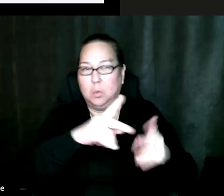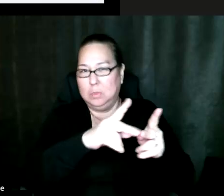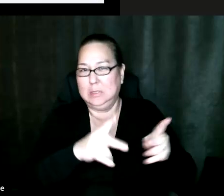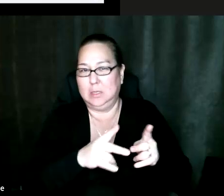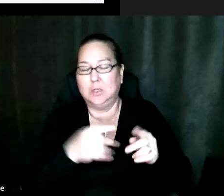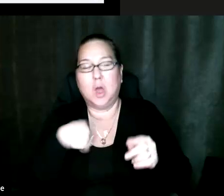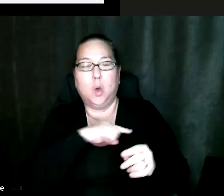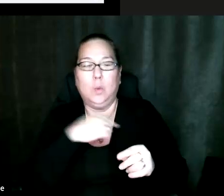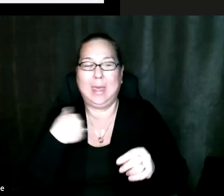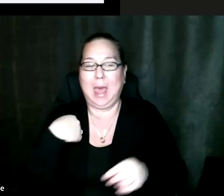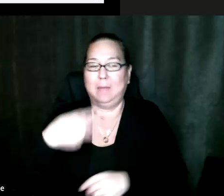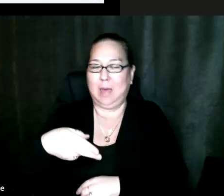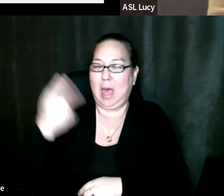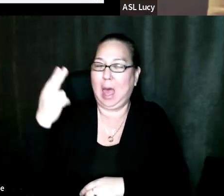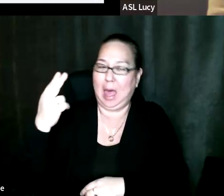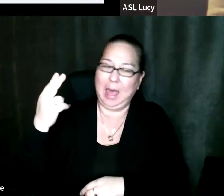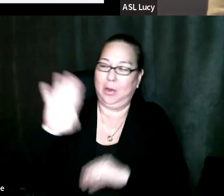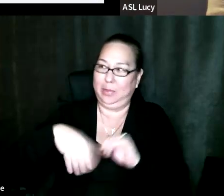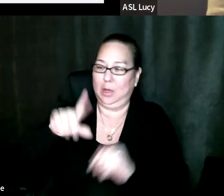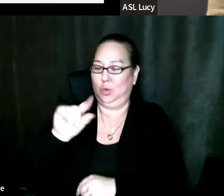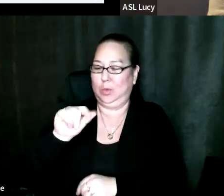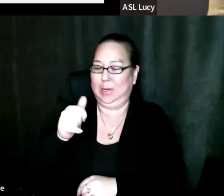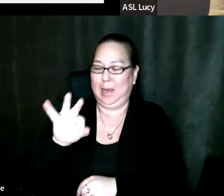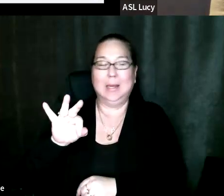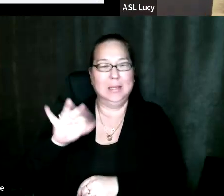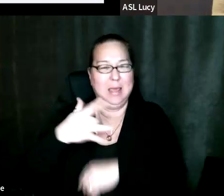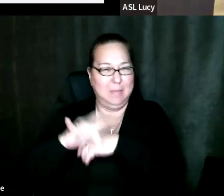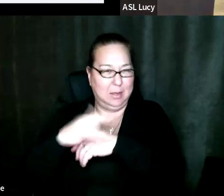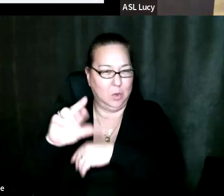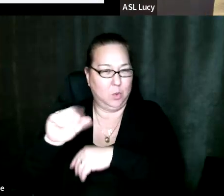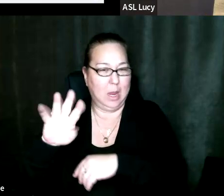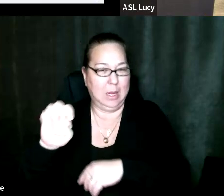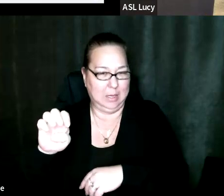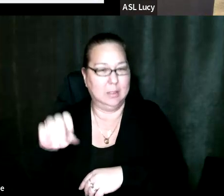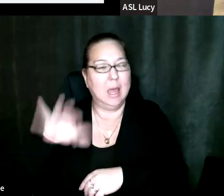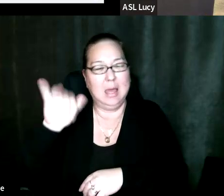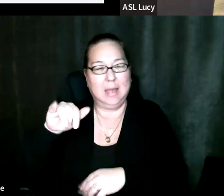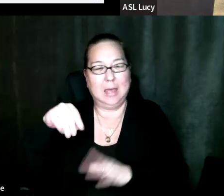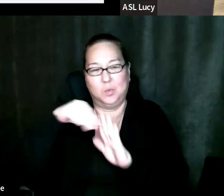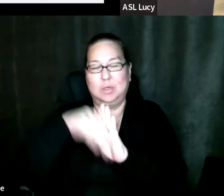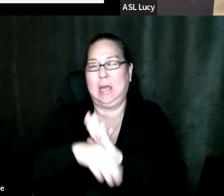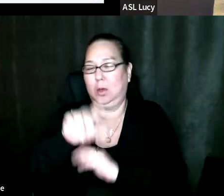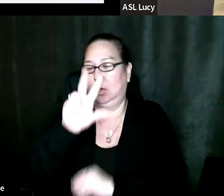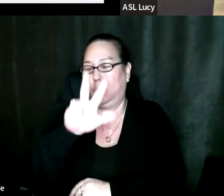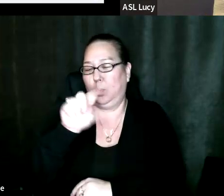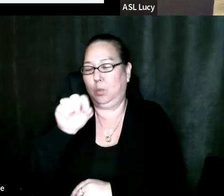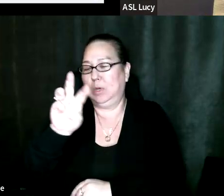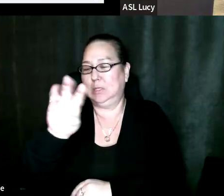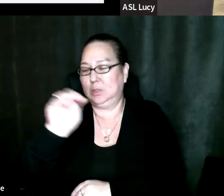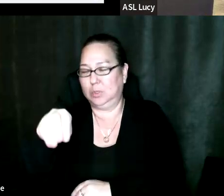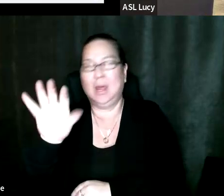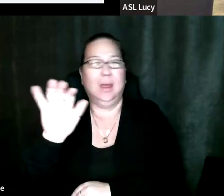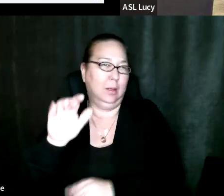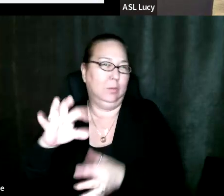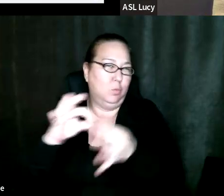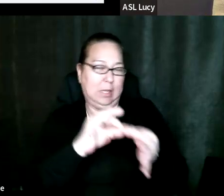than 2019 vacancy rate. We're sort of down 3.6% in terms of filled positions. However, that